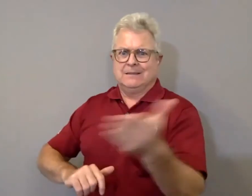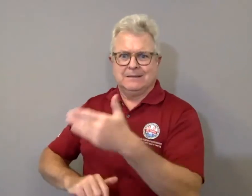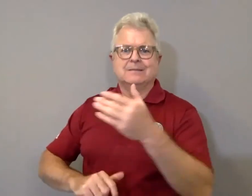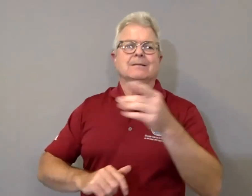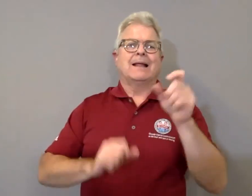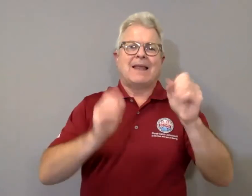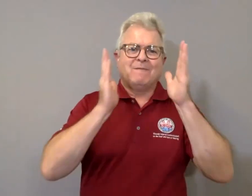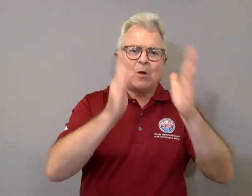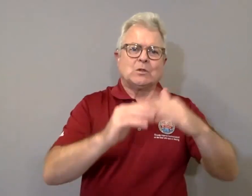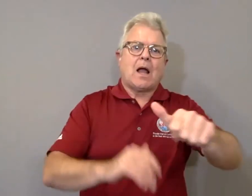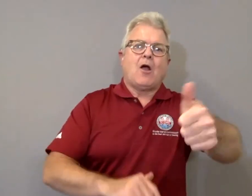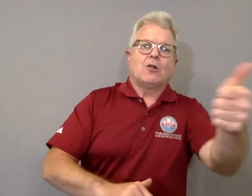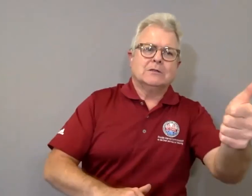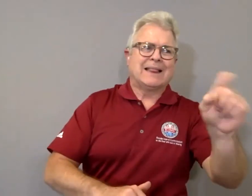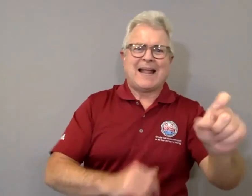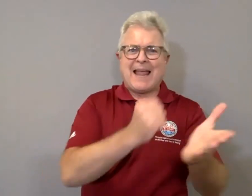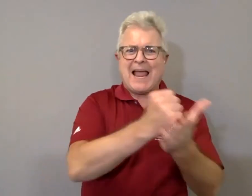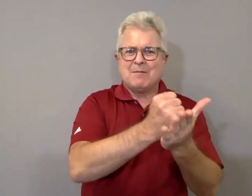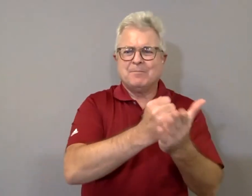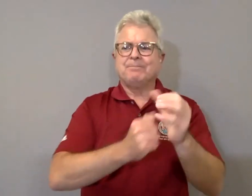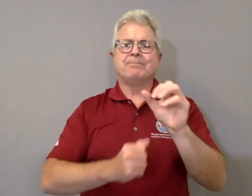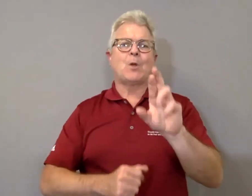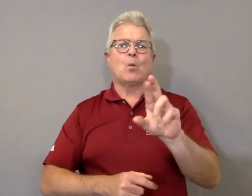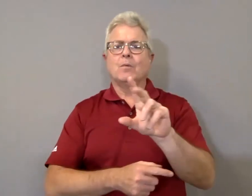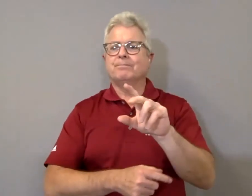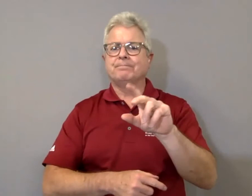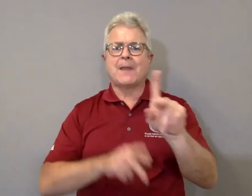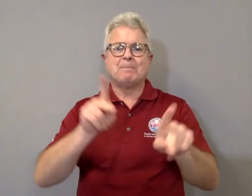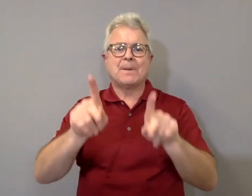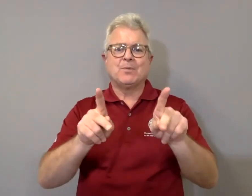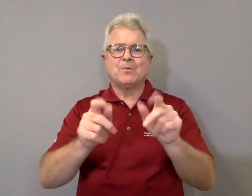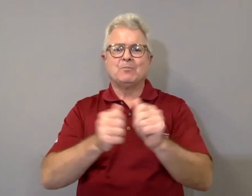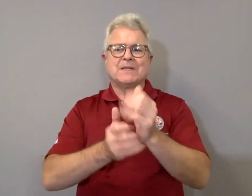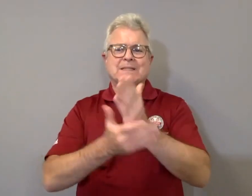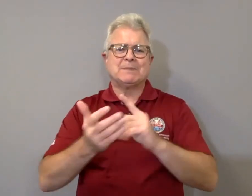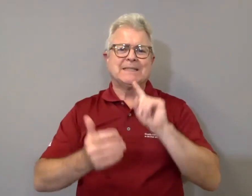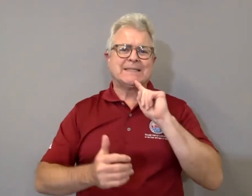from having to tell people where they need to go if you already know, and they can assist other people who are in need.